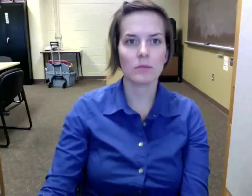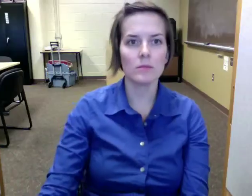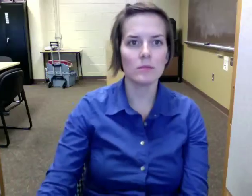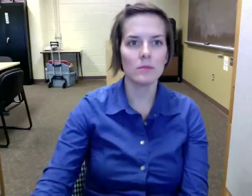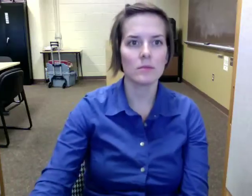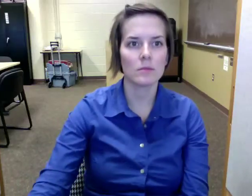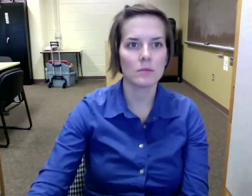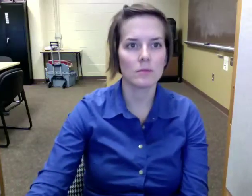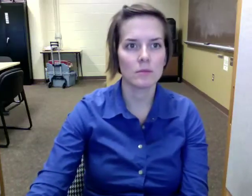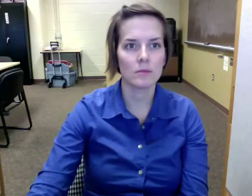listener can't say,